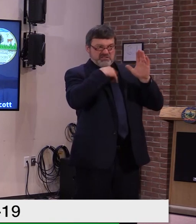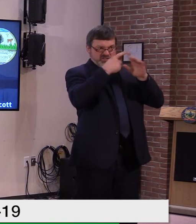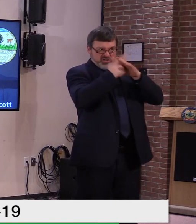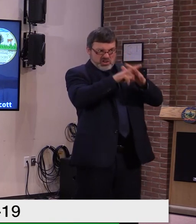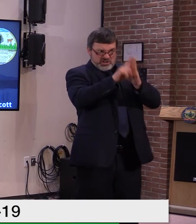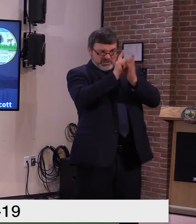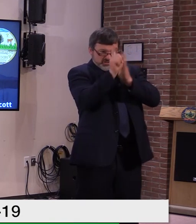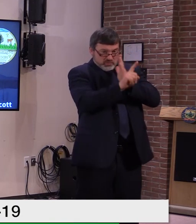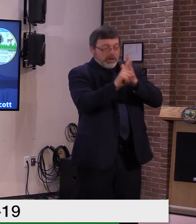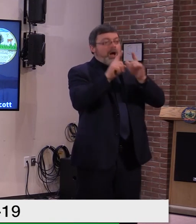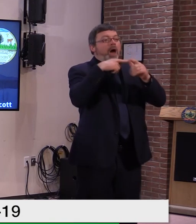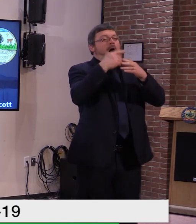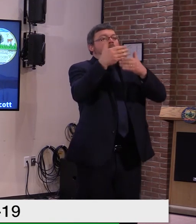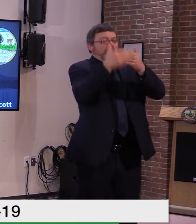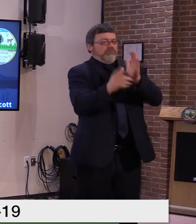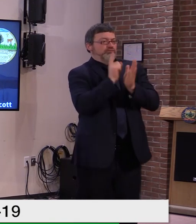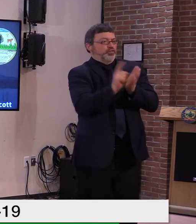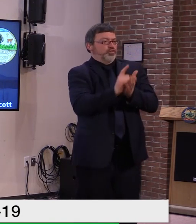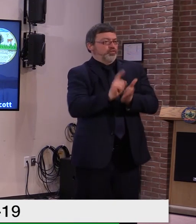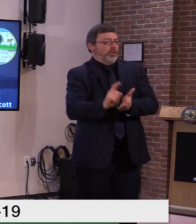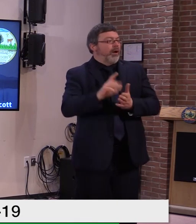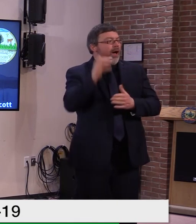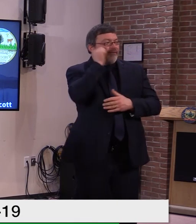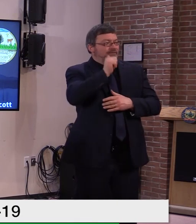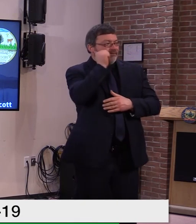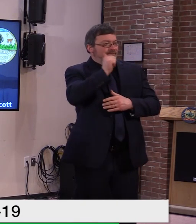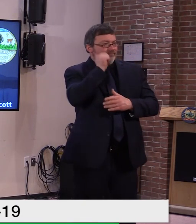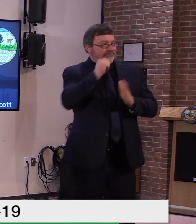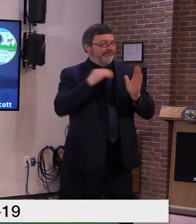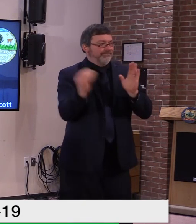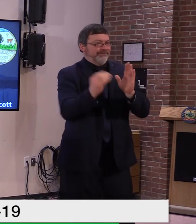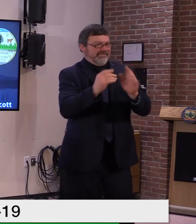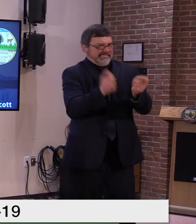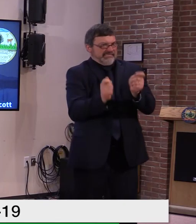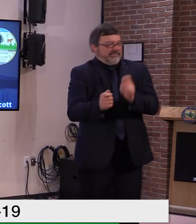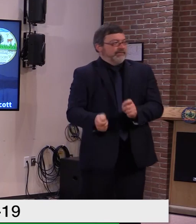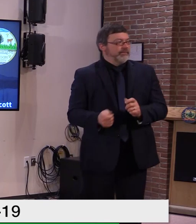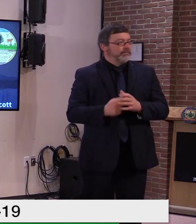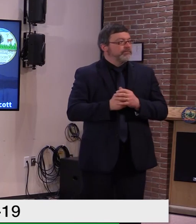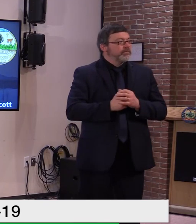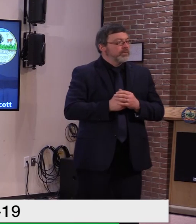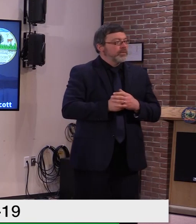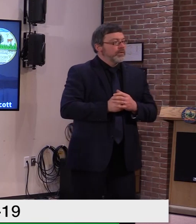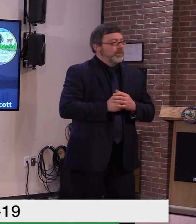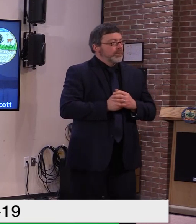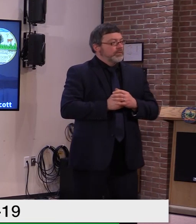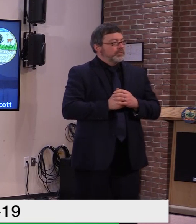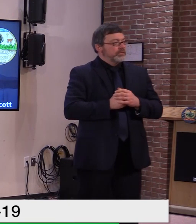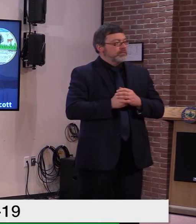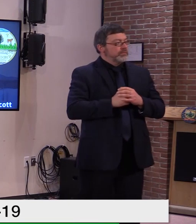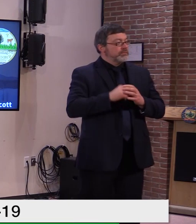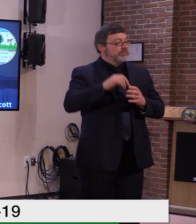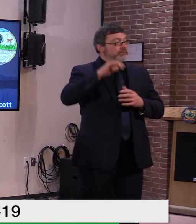the amount of vaccines coming in to the state from the federal government. It is hoped